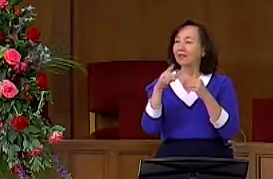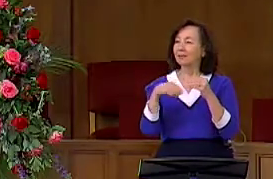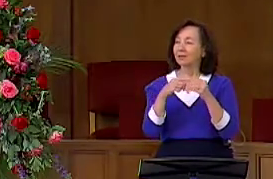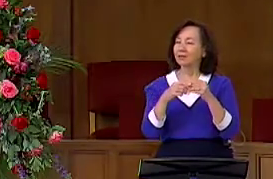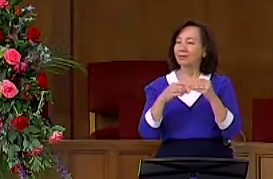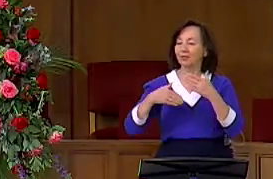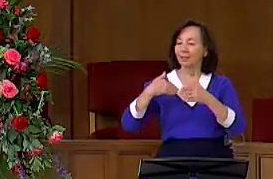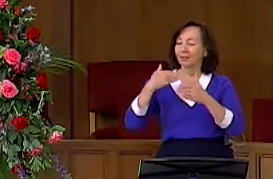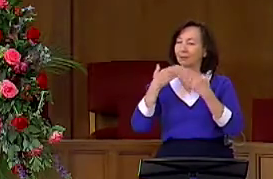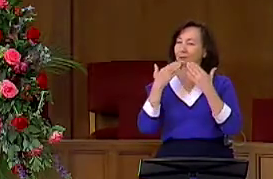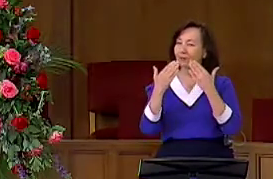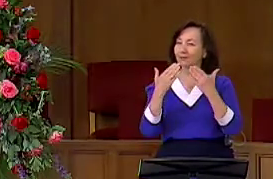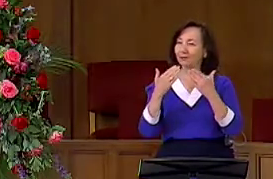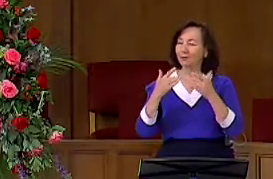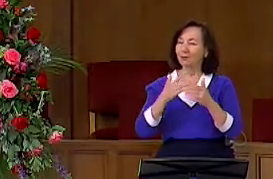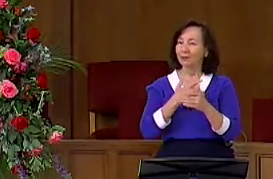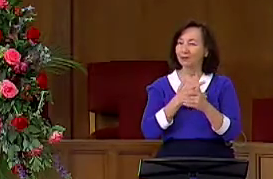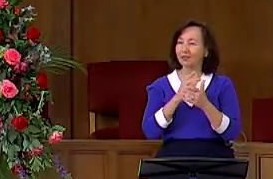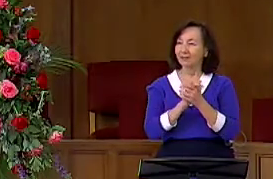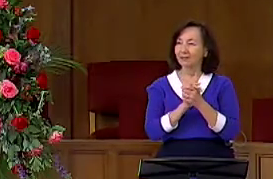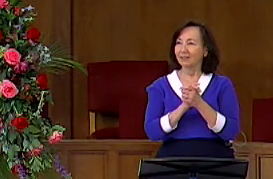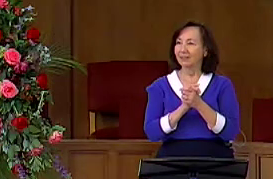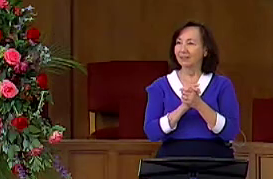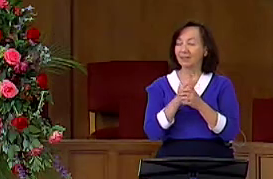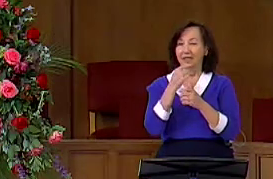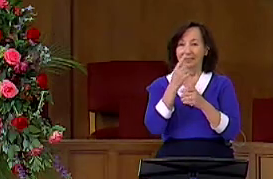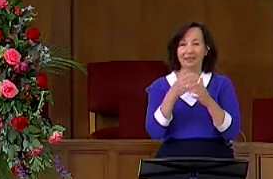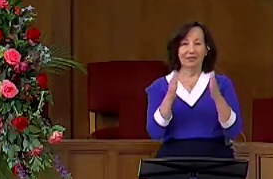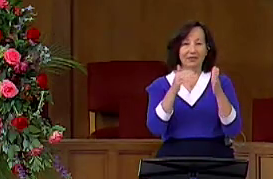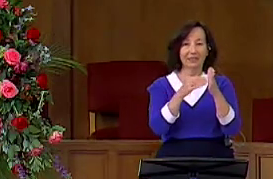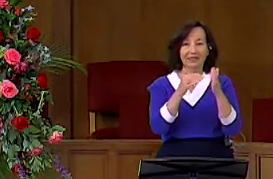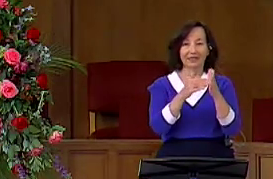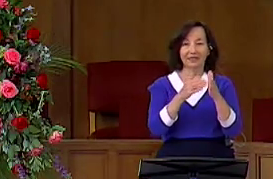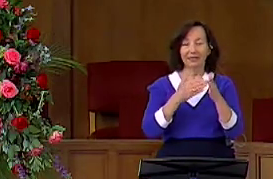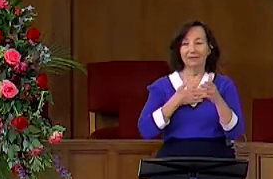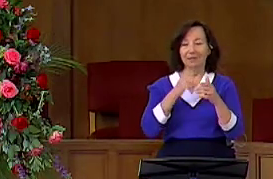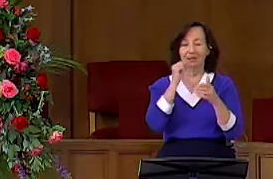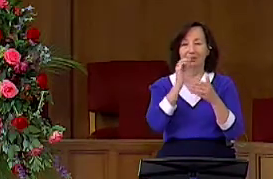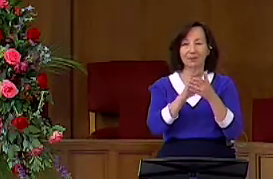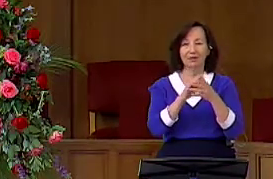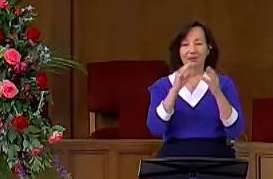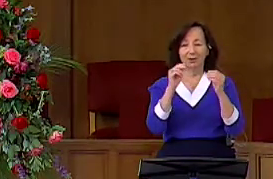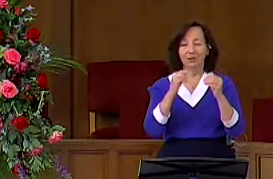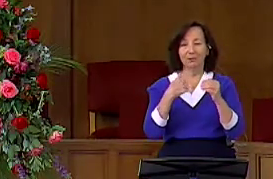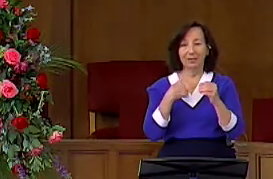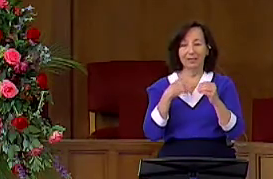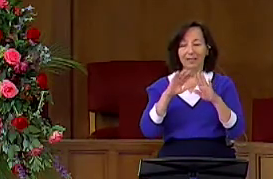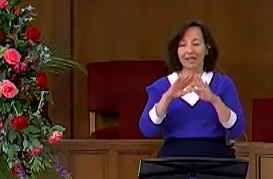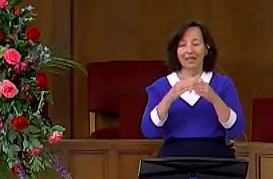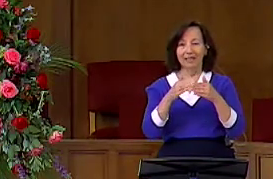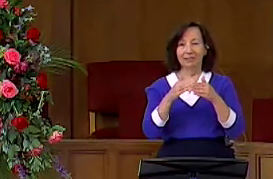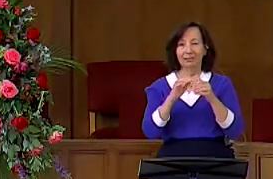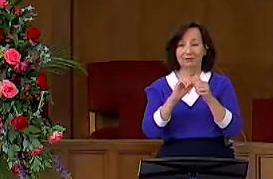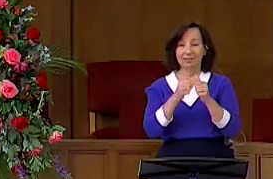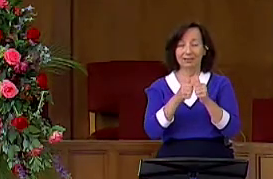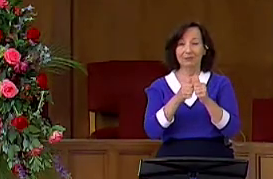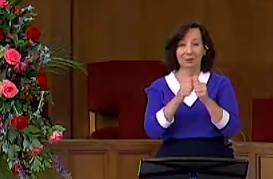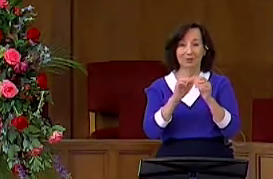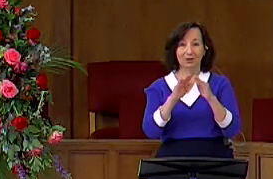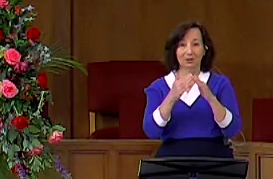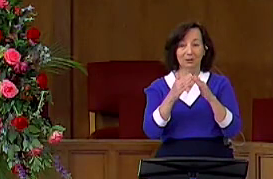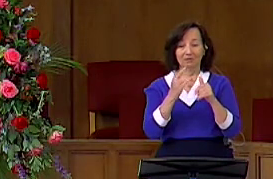heart. Grateful heart. I'll tell you over and over again how Lupi taught me how to open my heart up even more so. I've never